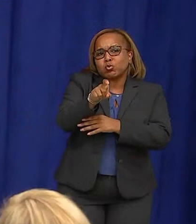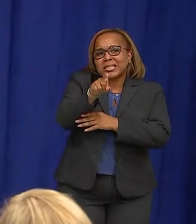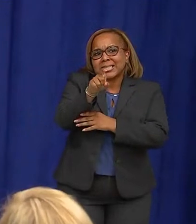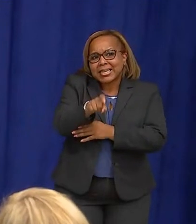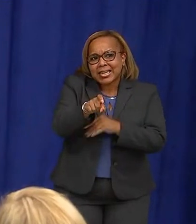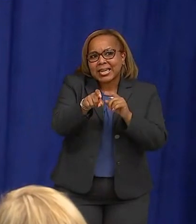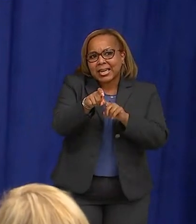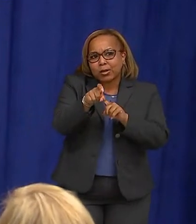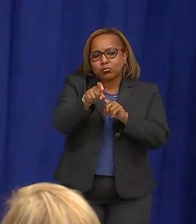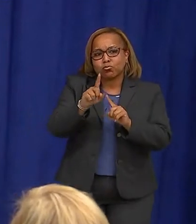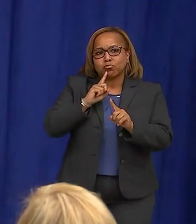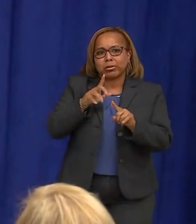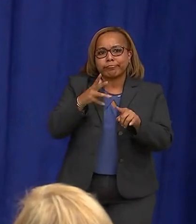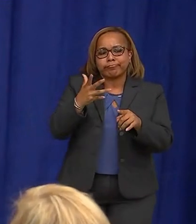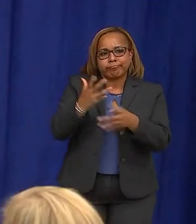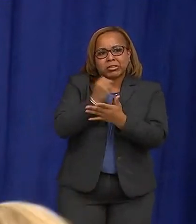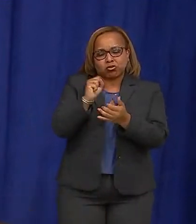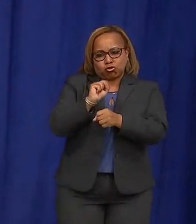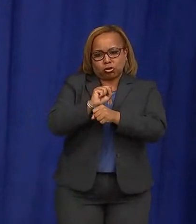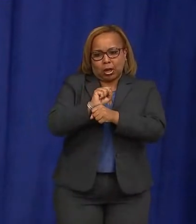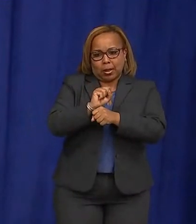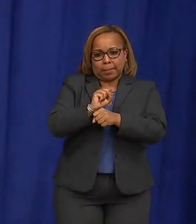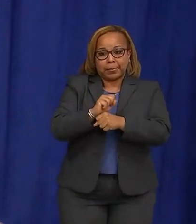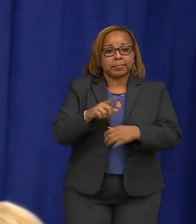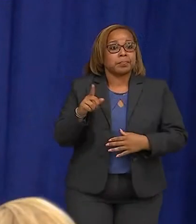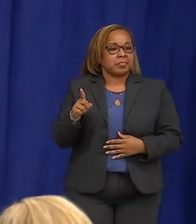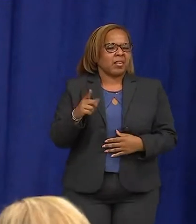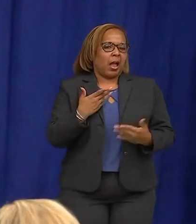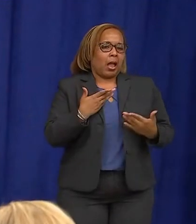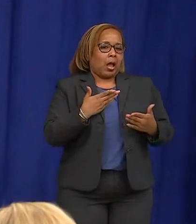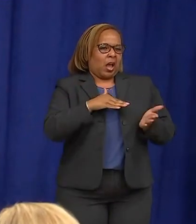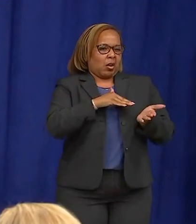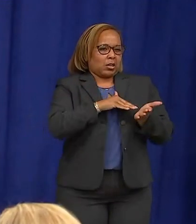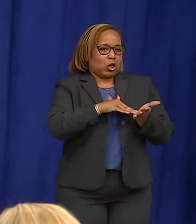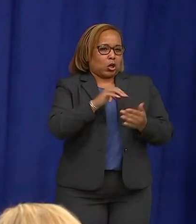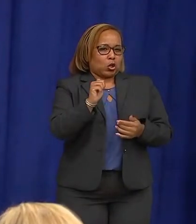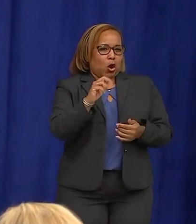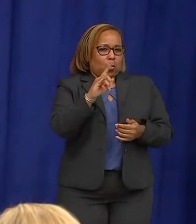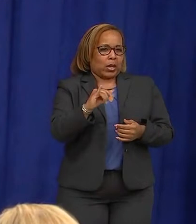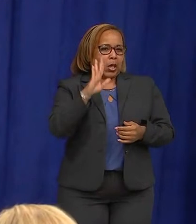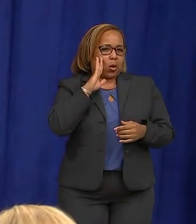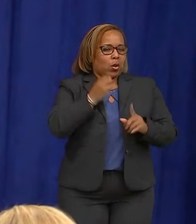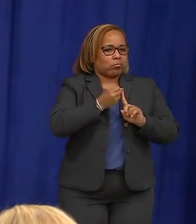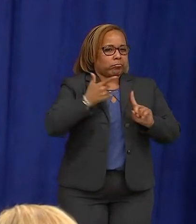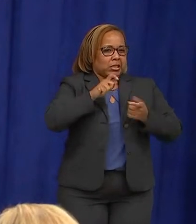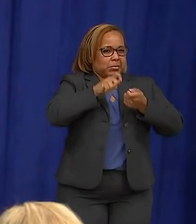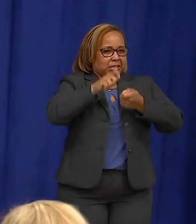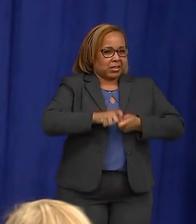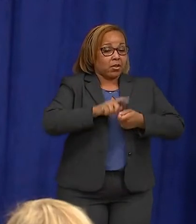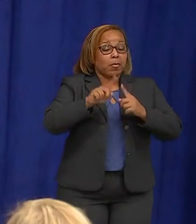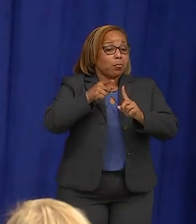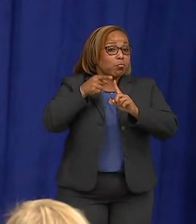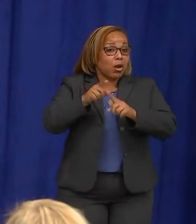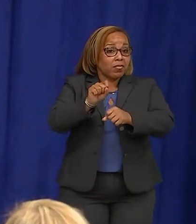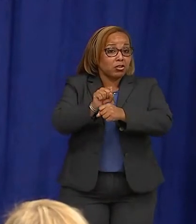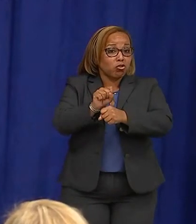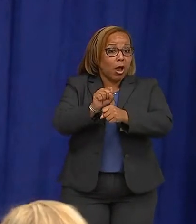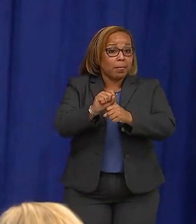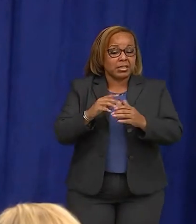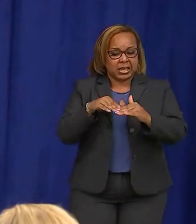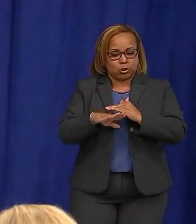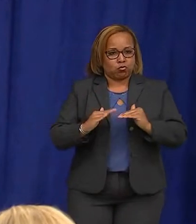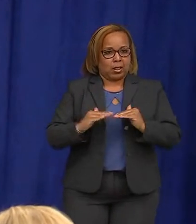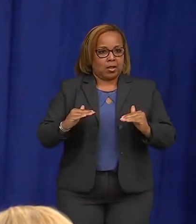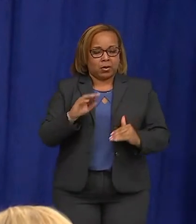to get this job? Well, we are, and I'll let Dr. already get into the specifics, but the point of this job is entry